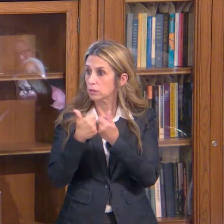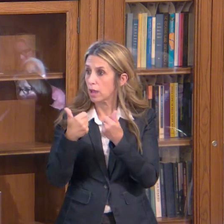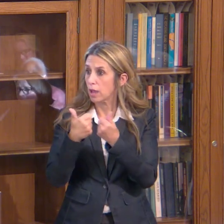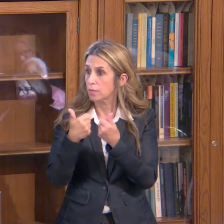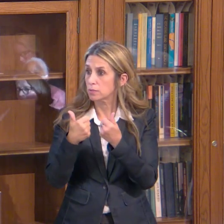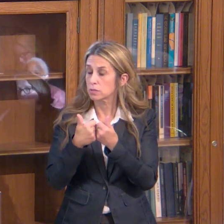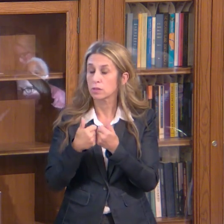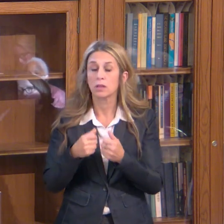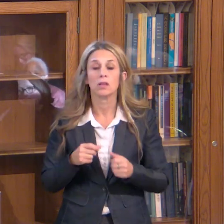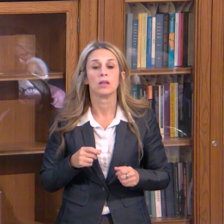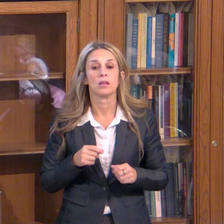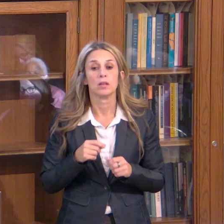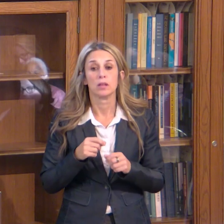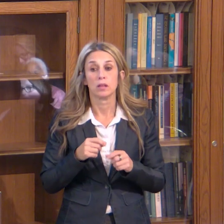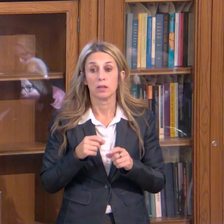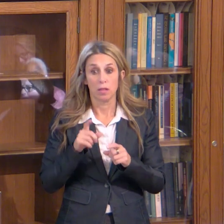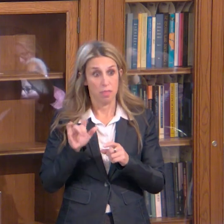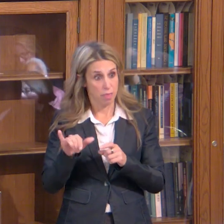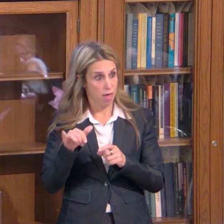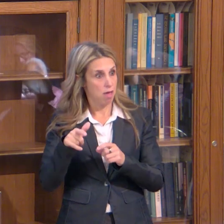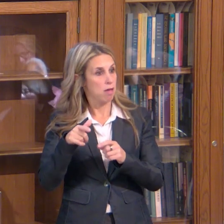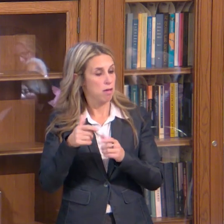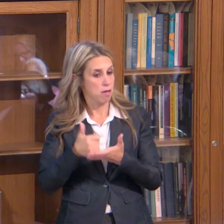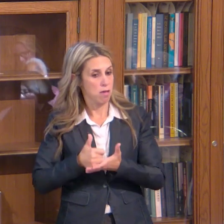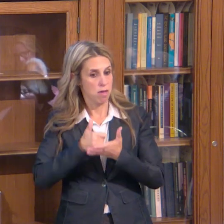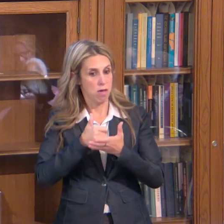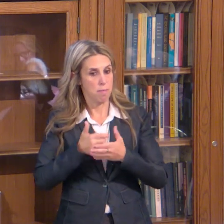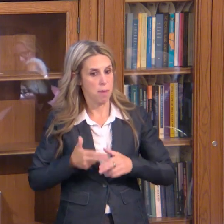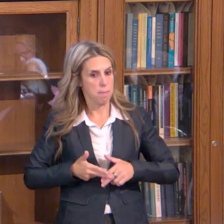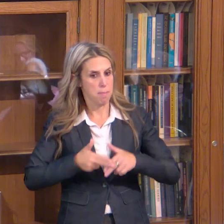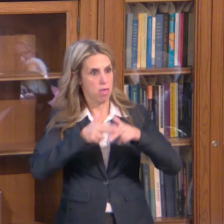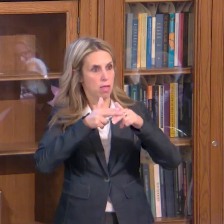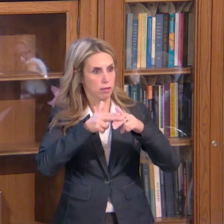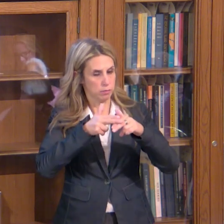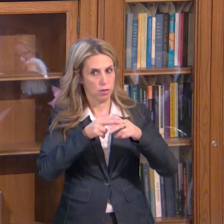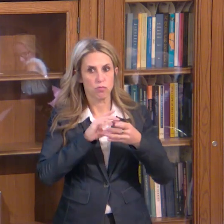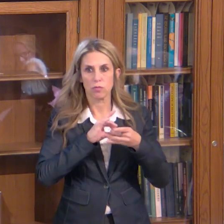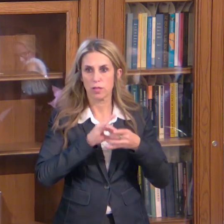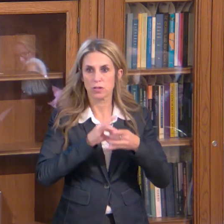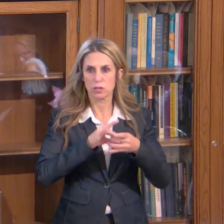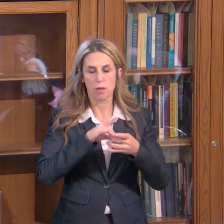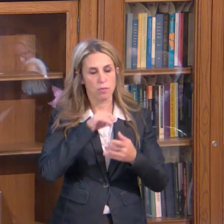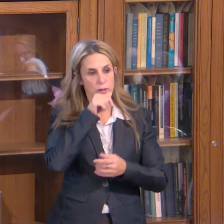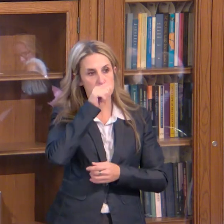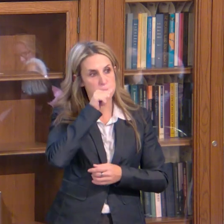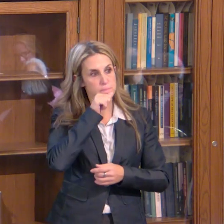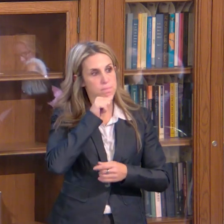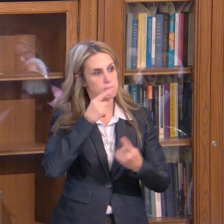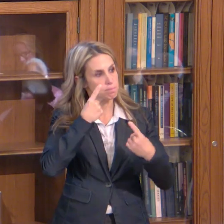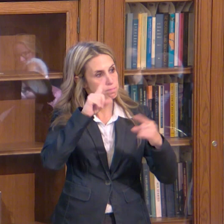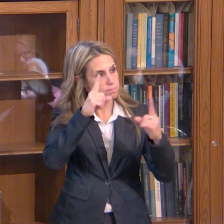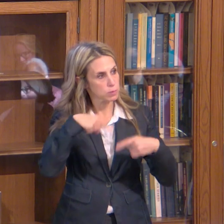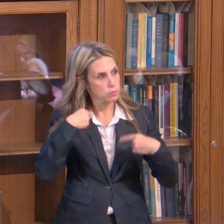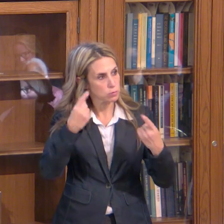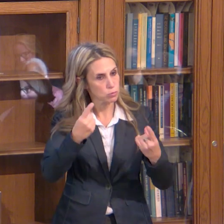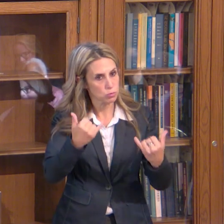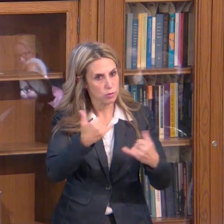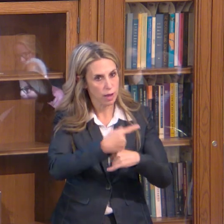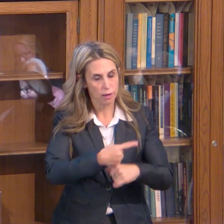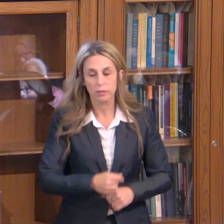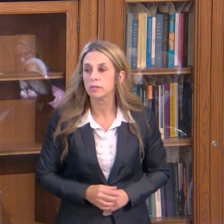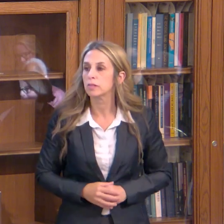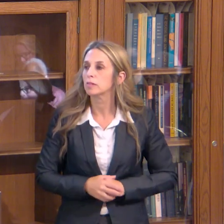faculty colleagues also help build a relationship that endures even to today